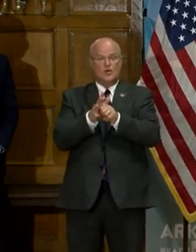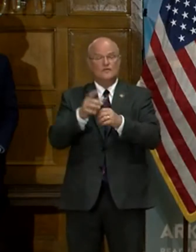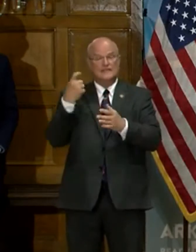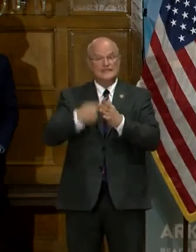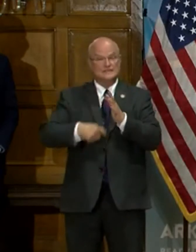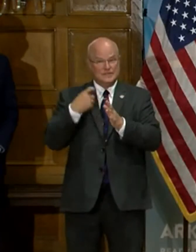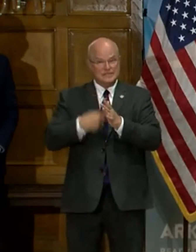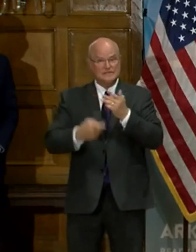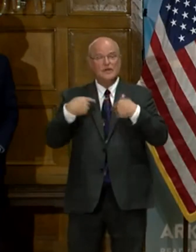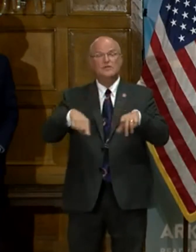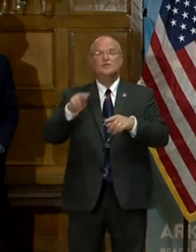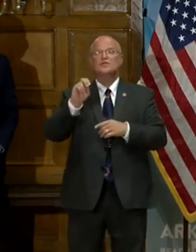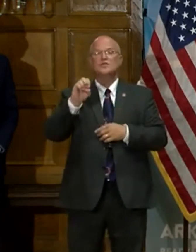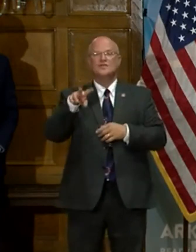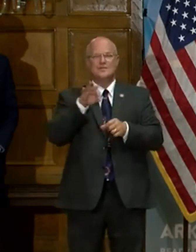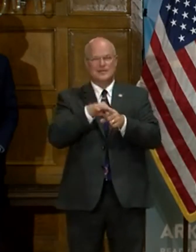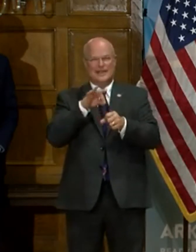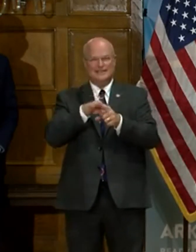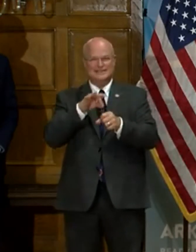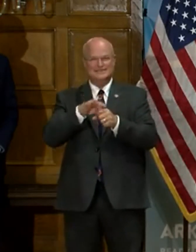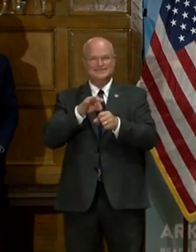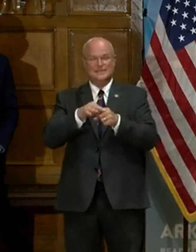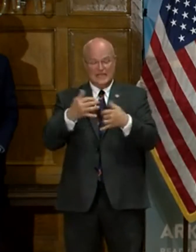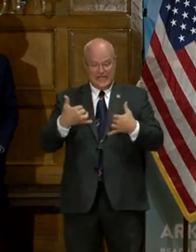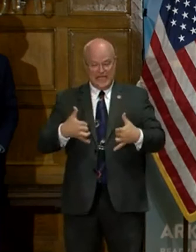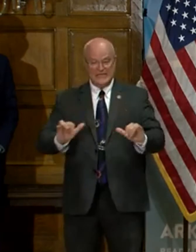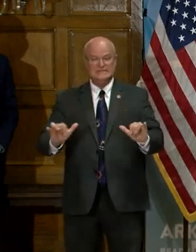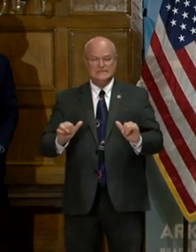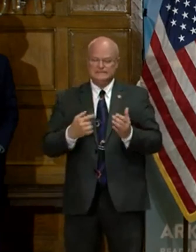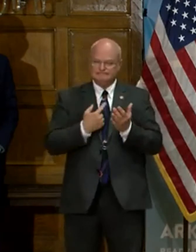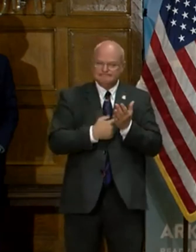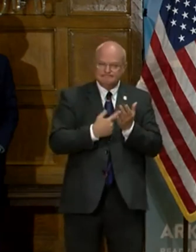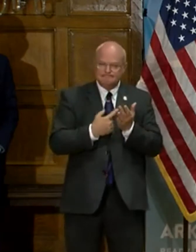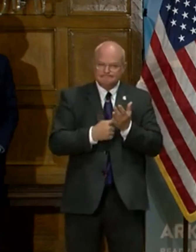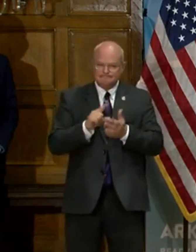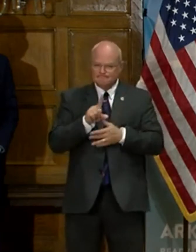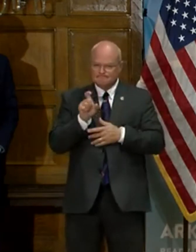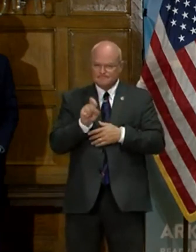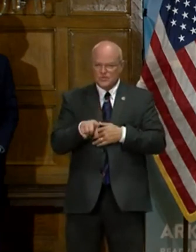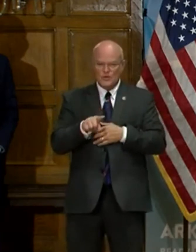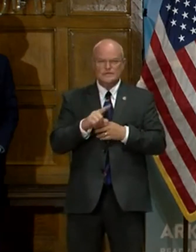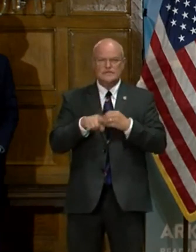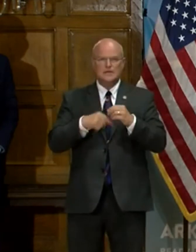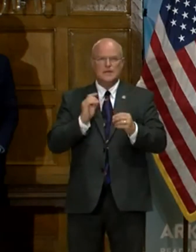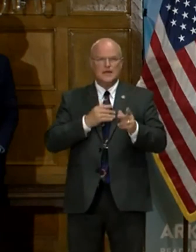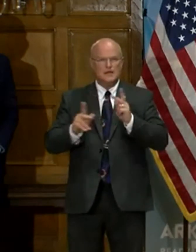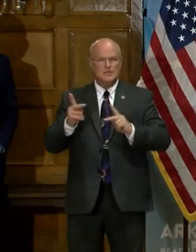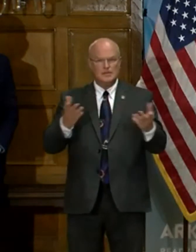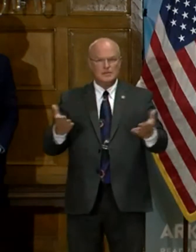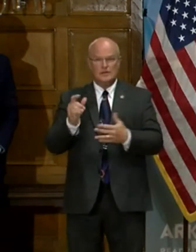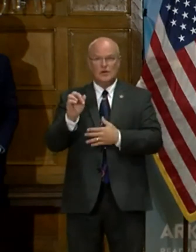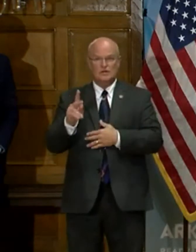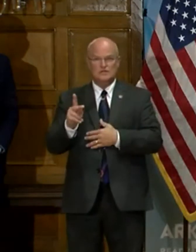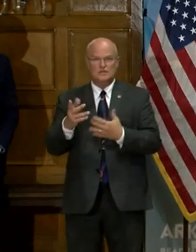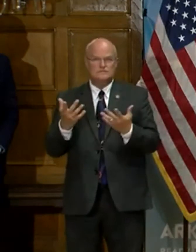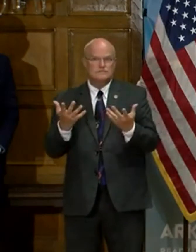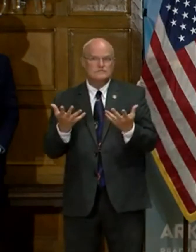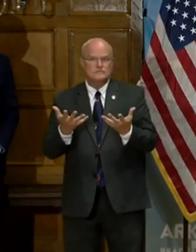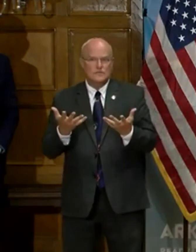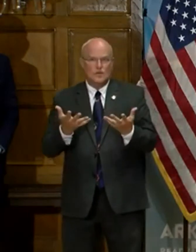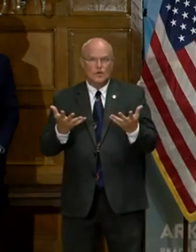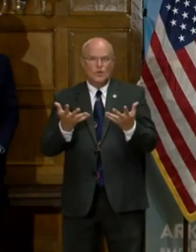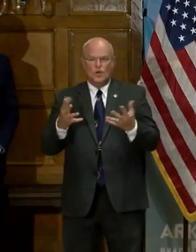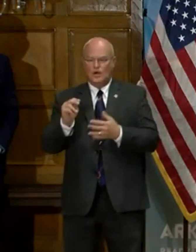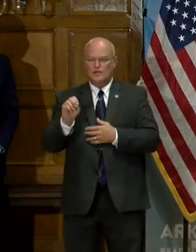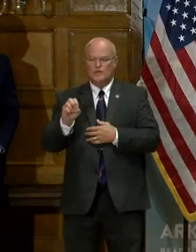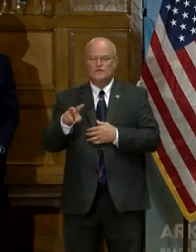expenses during the November election. And still the question was among our folks here in Arkansas, what